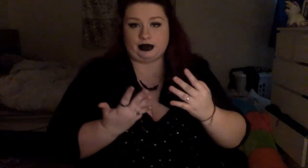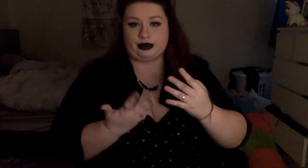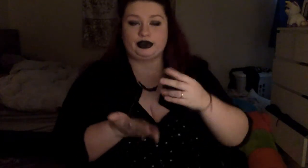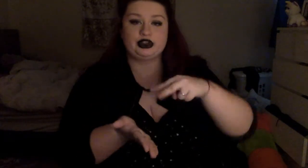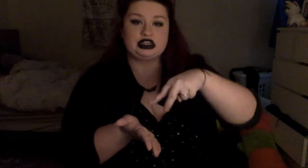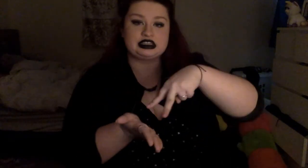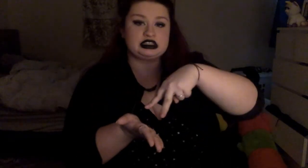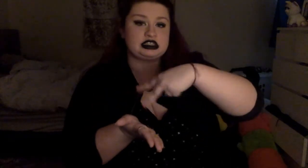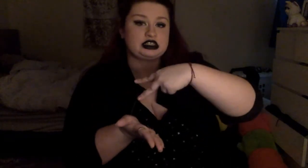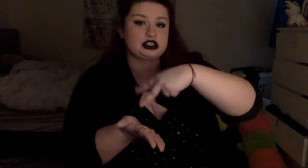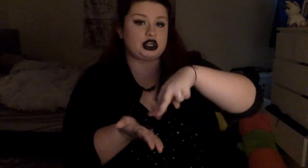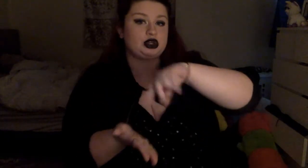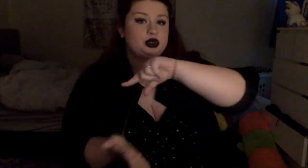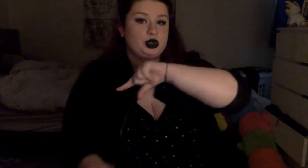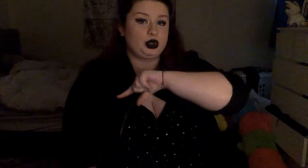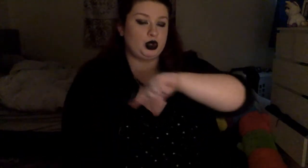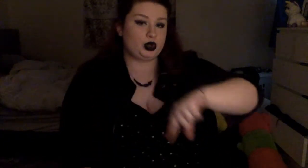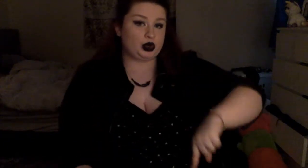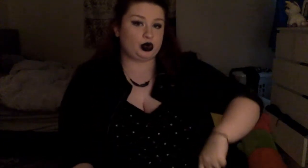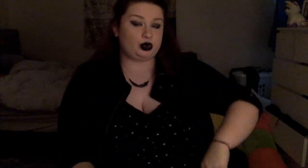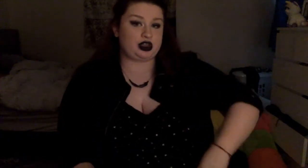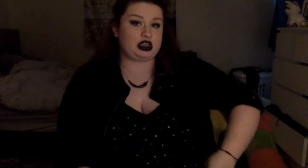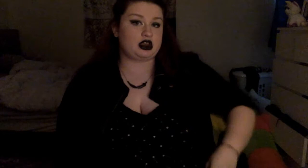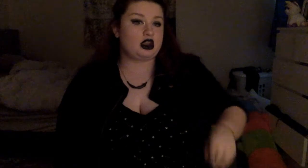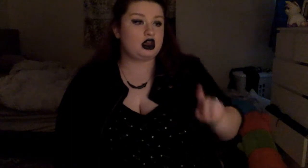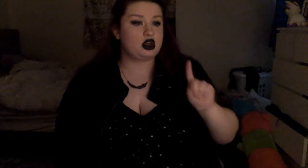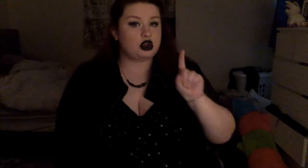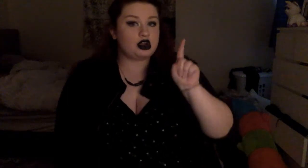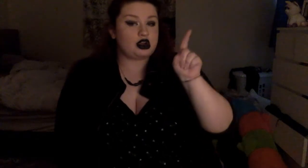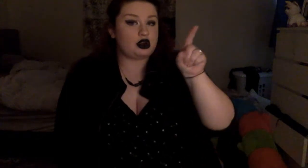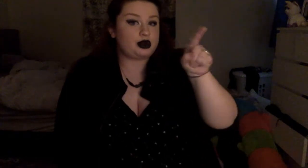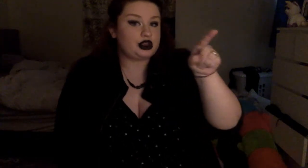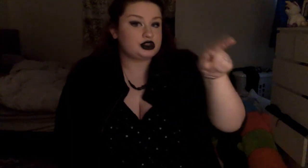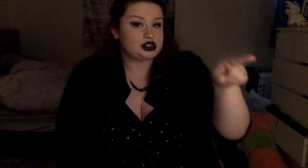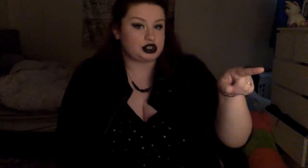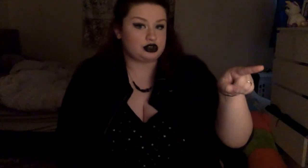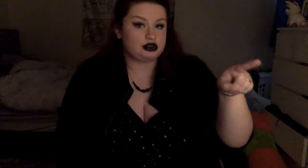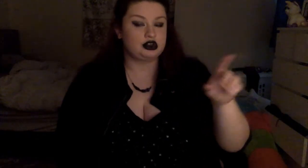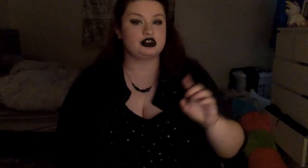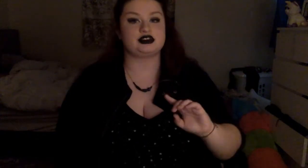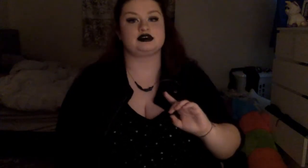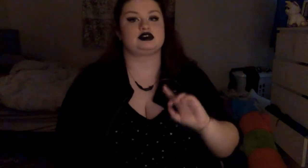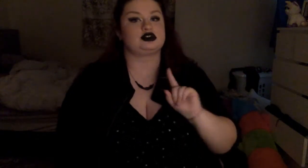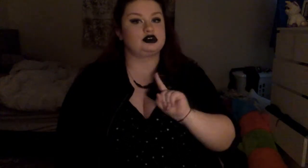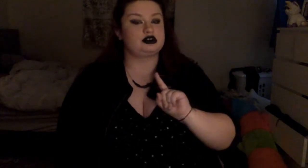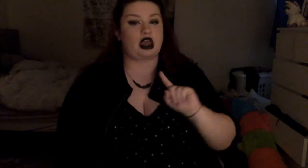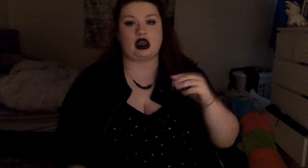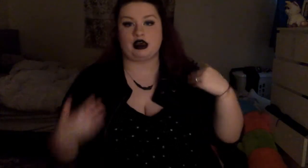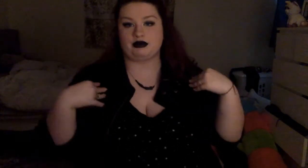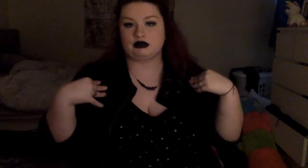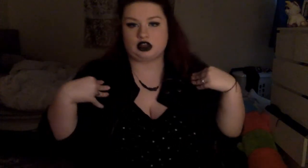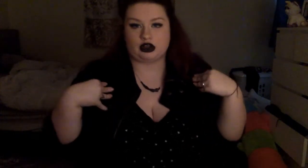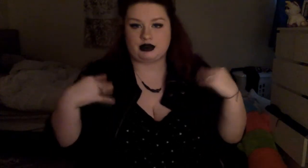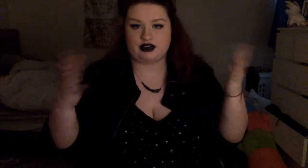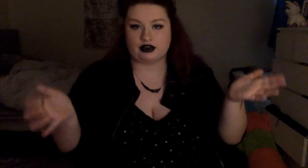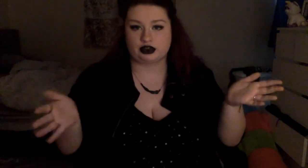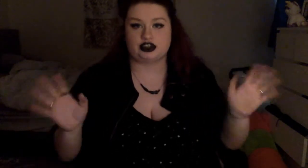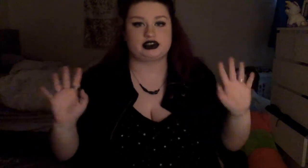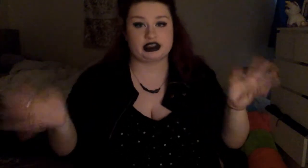bubble, disco, queen, going to. This is, and I'm giving it flourishes because it's